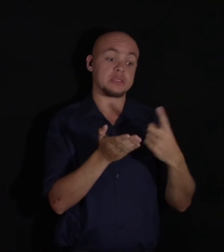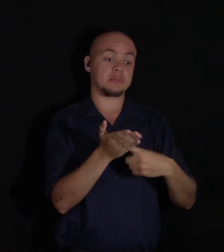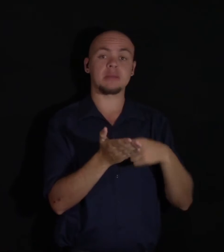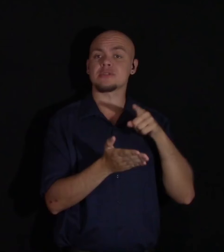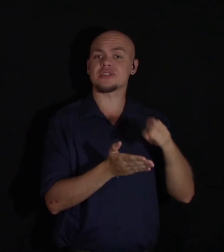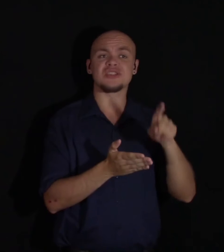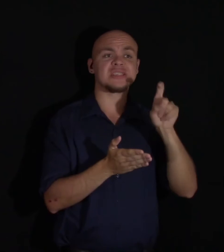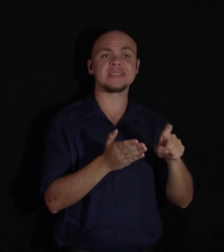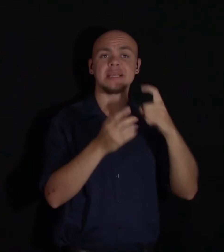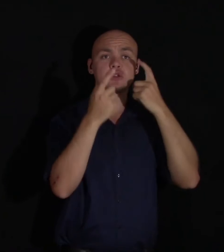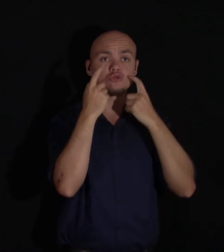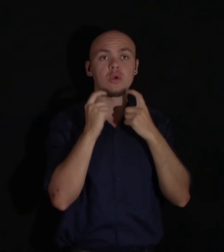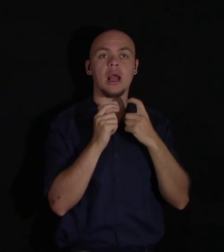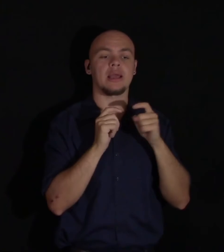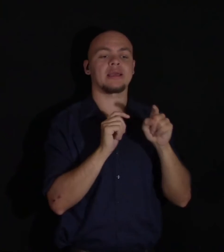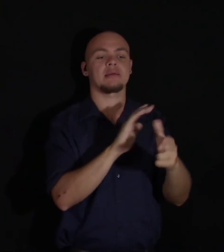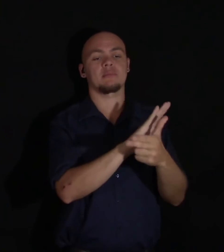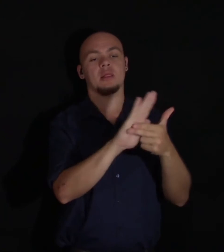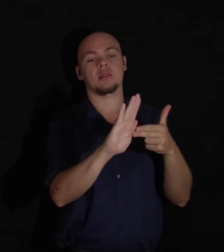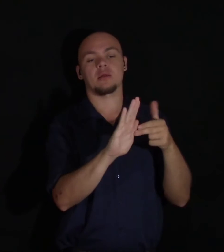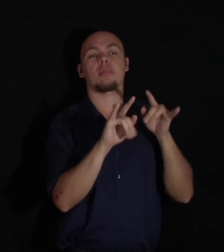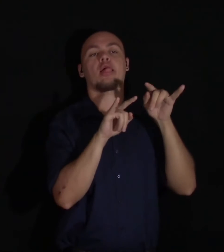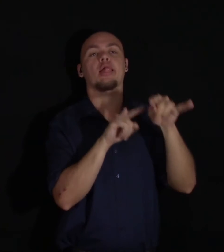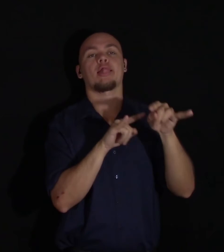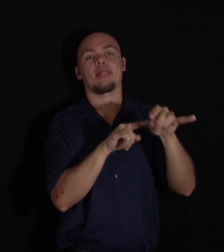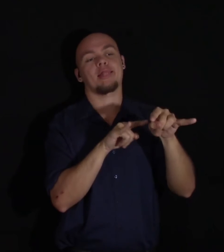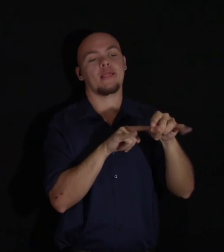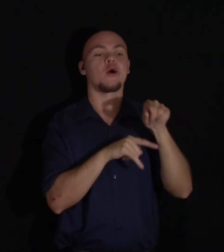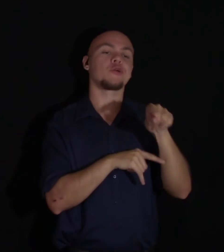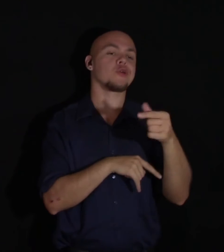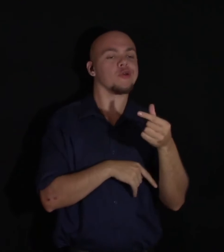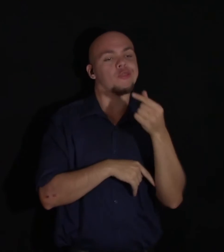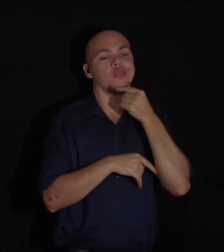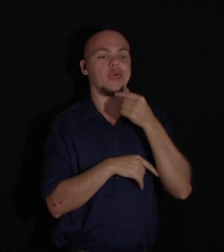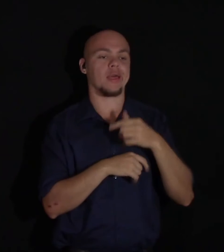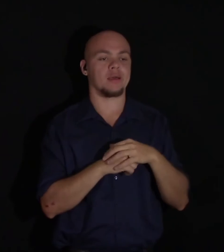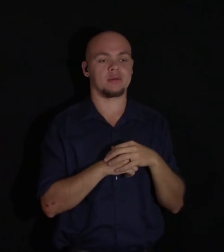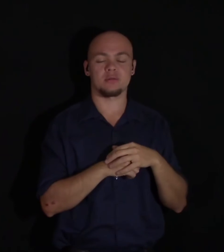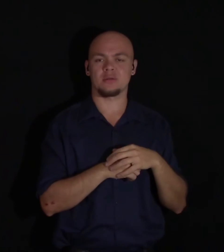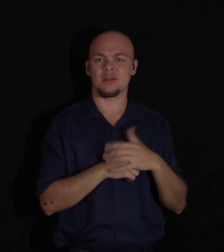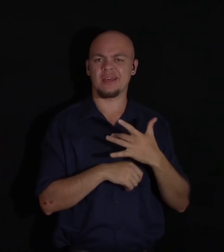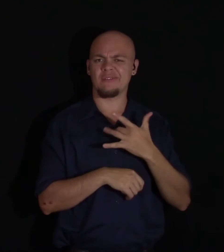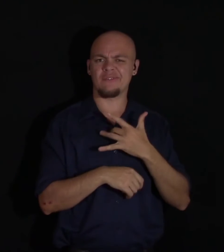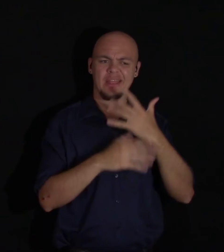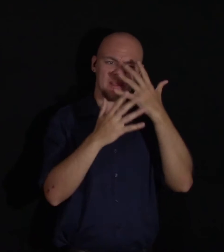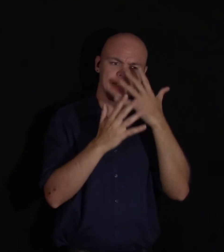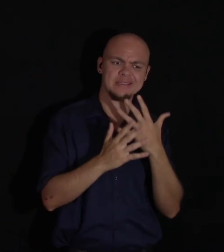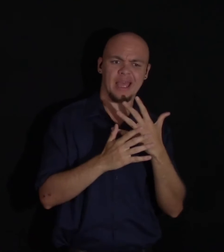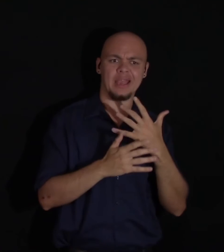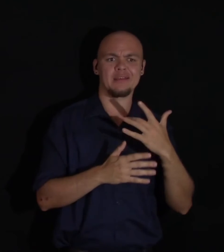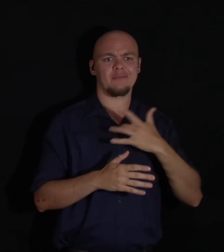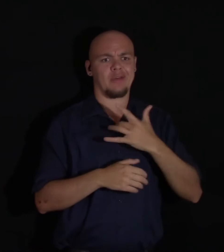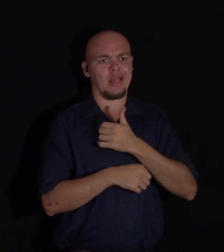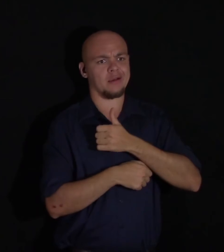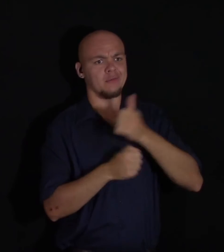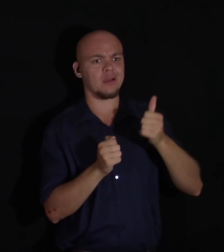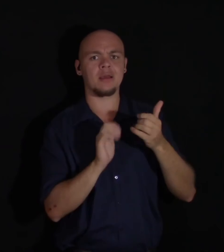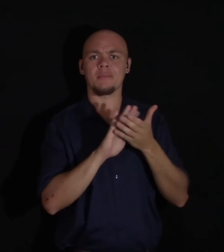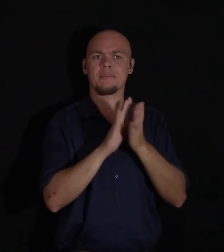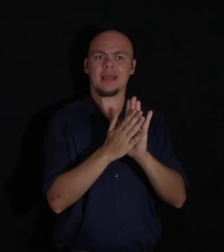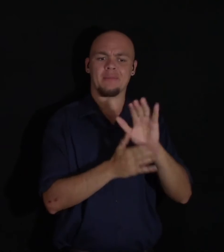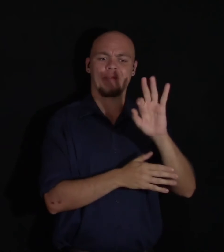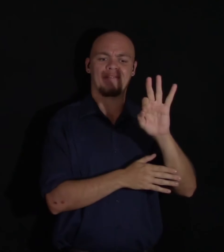sometimes, he will then be deemed and mocked as gay. We've made feeling sadness and vulnerability into a feminine